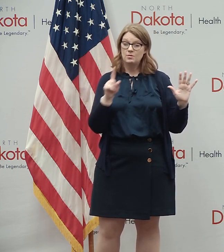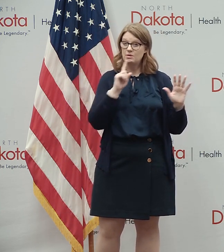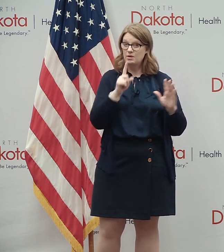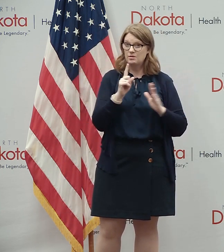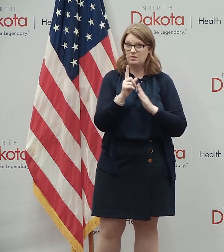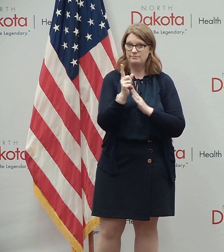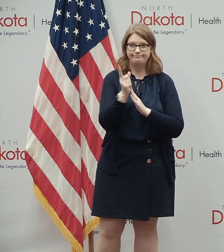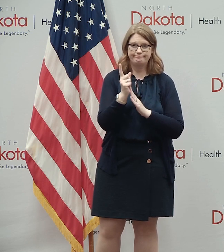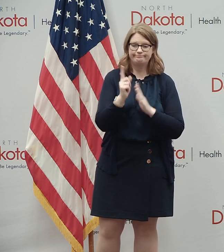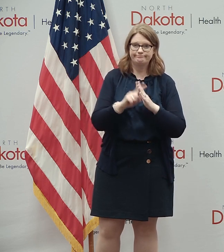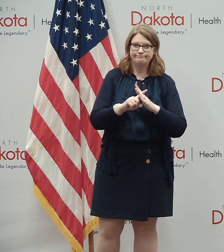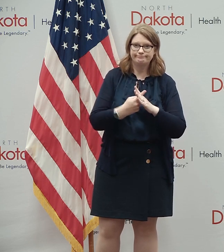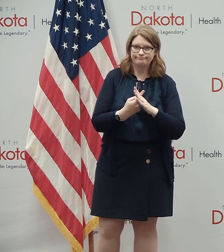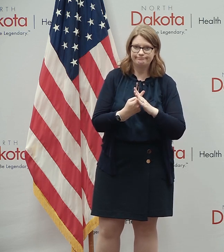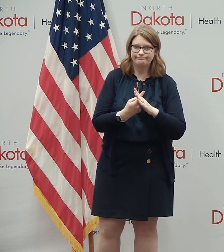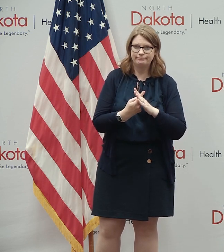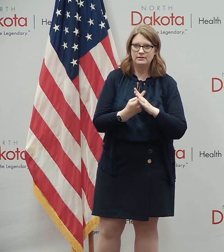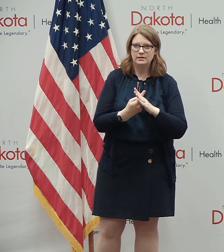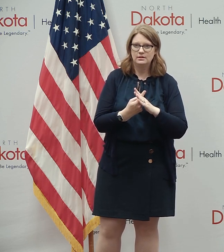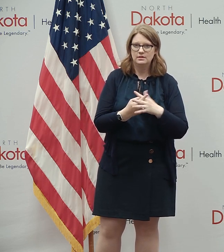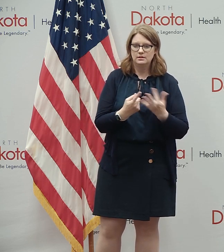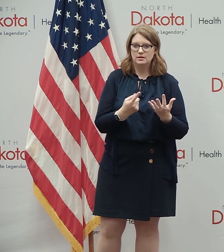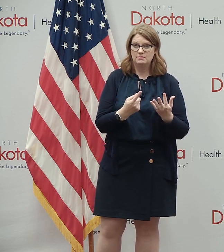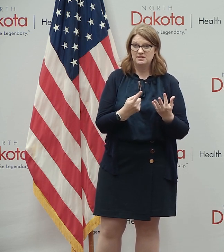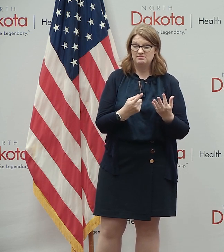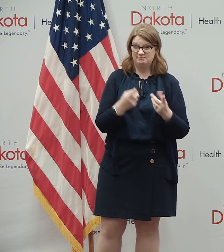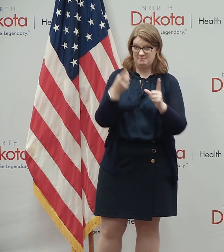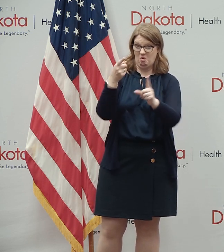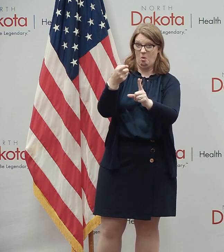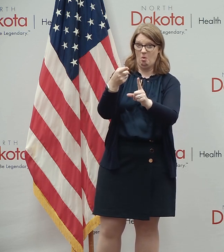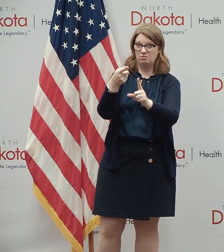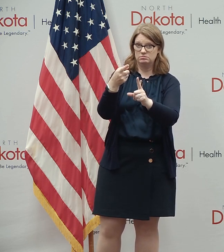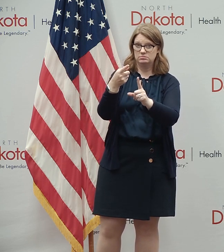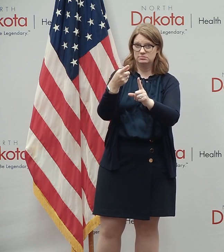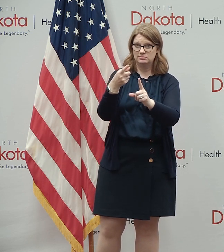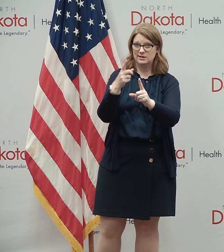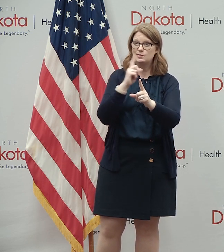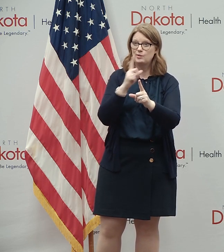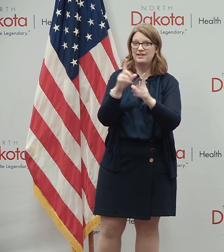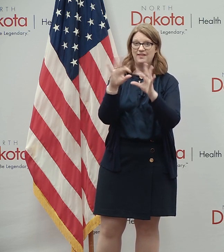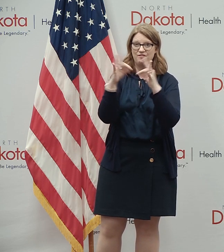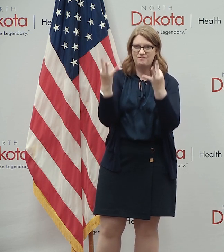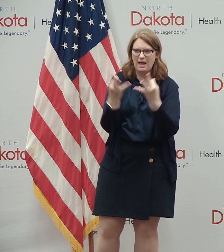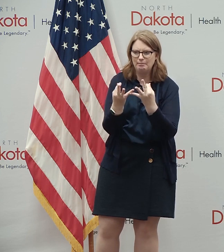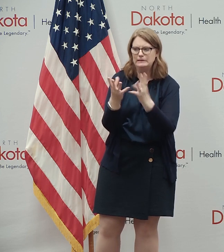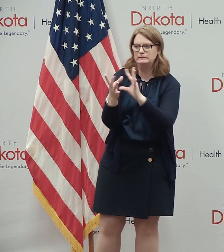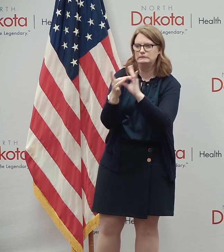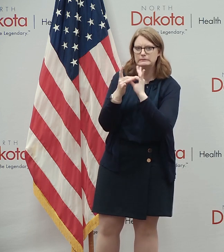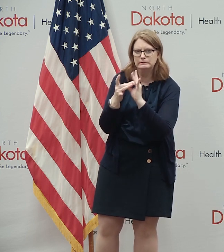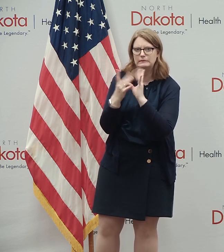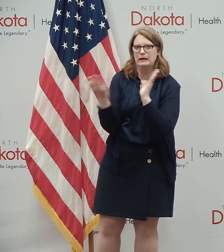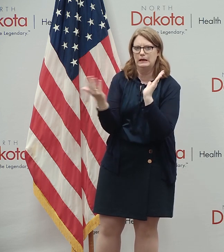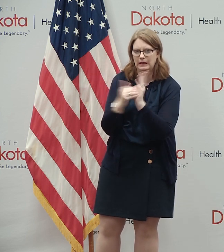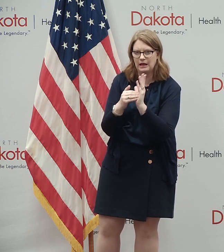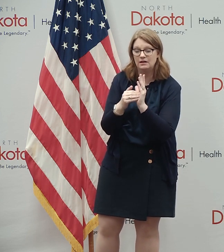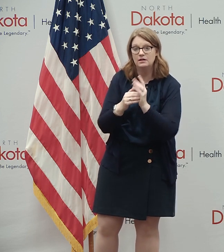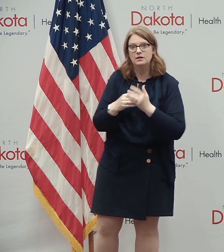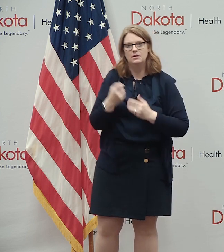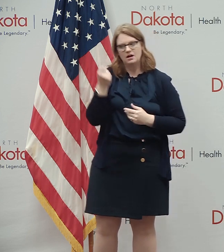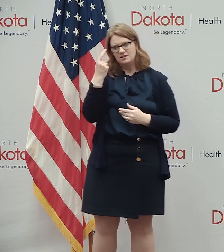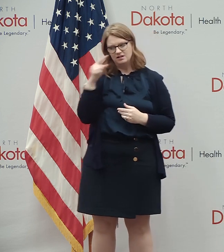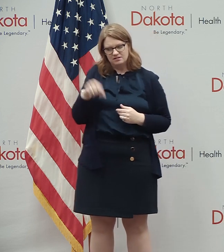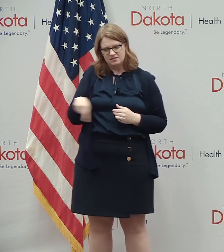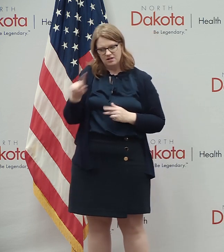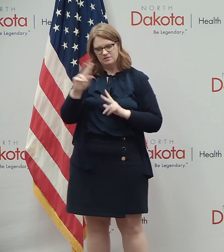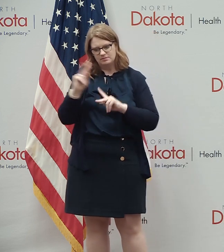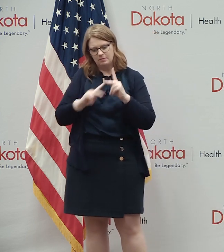because we are all about reuniting people with their loved ones. We know the stress and strain of isolation is